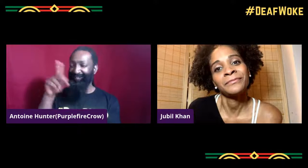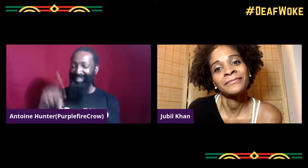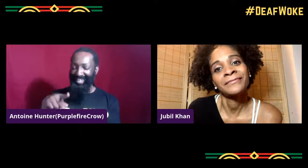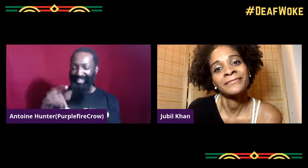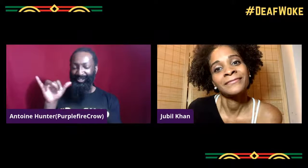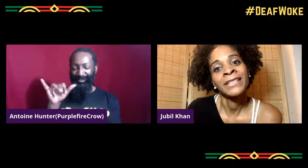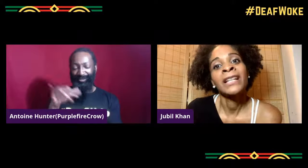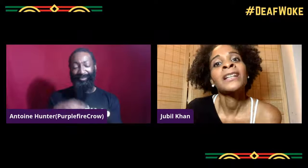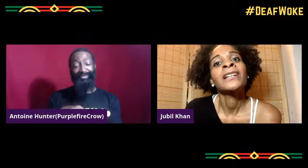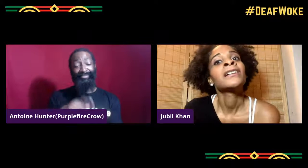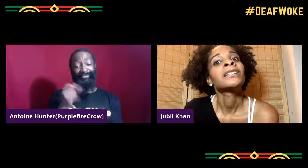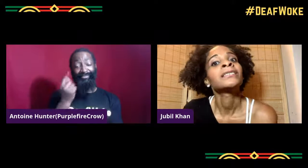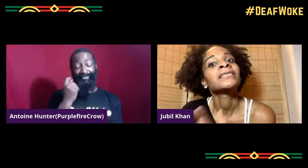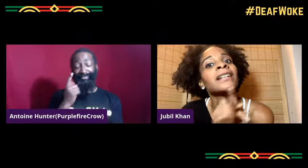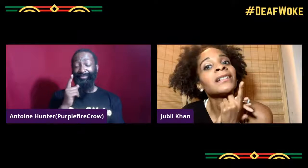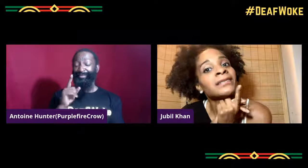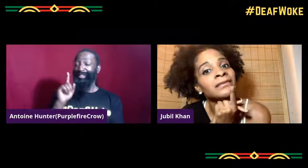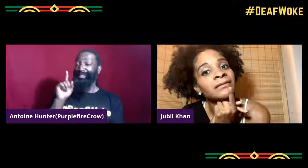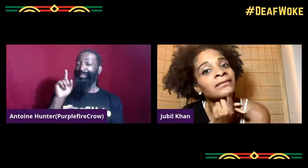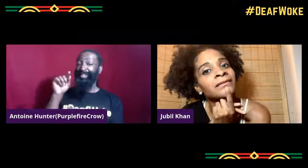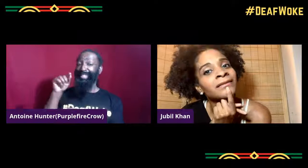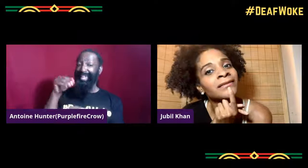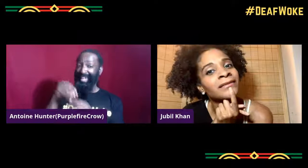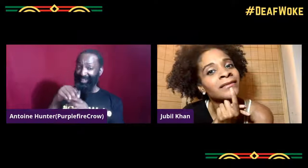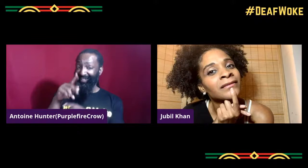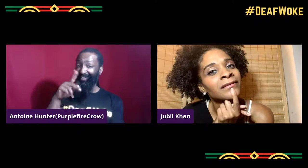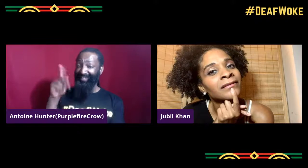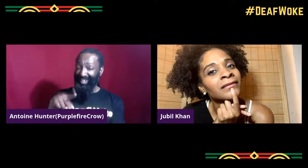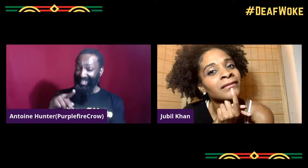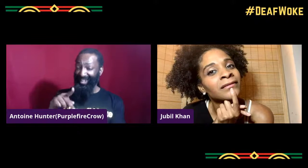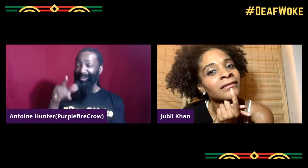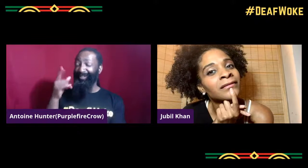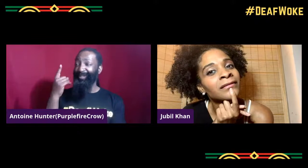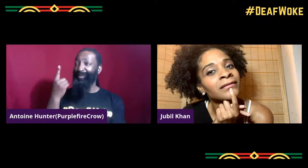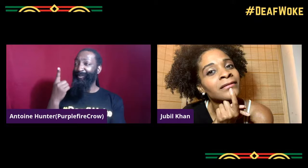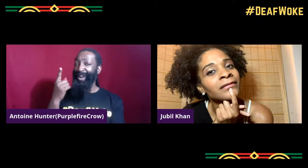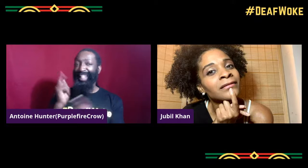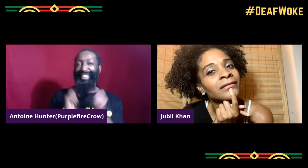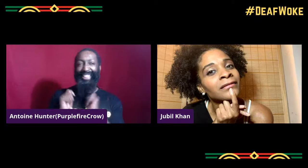I think that's where I met you in Philly.